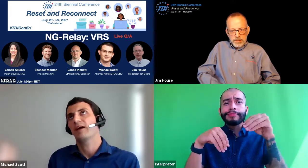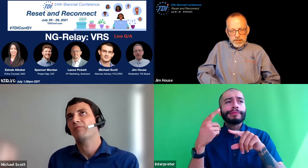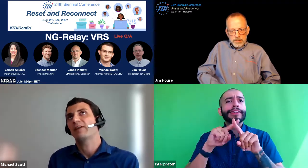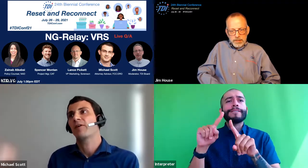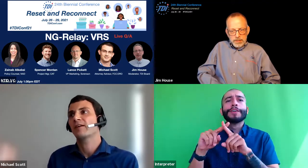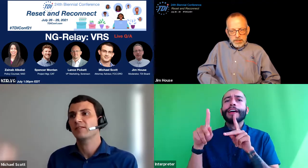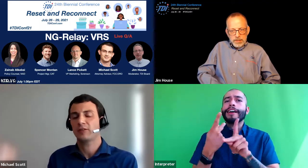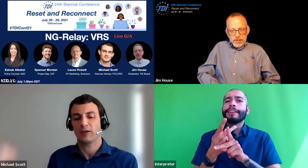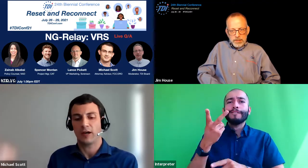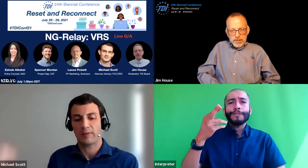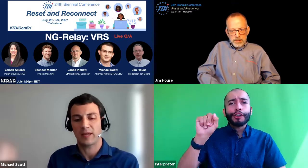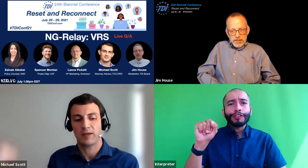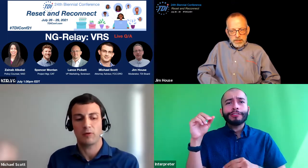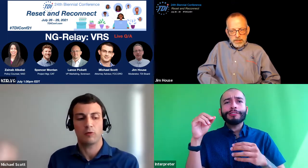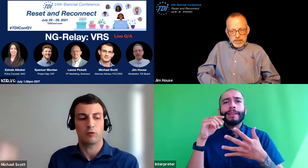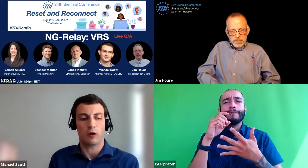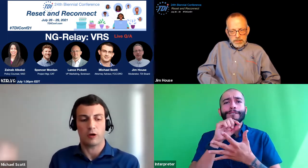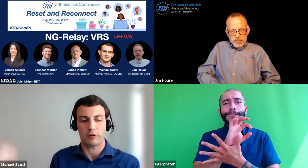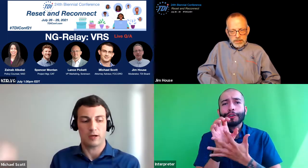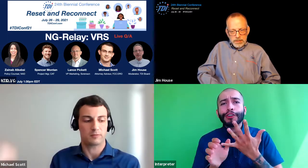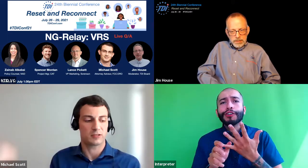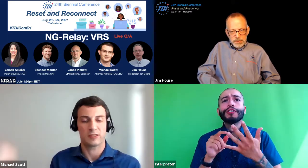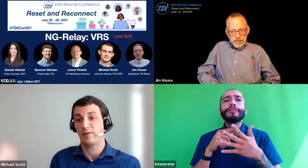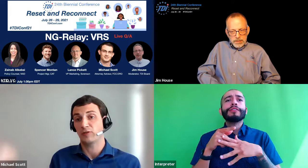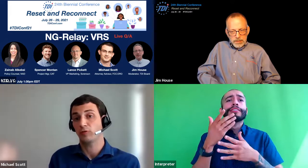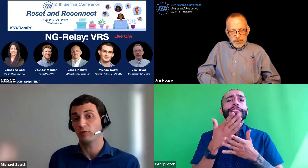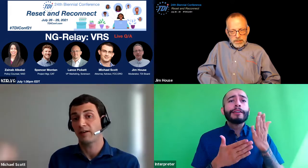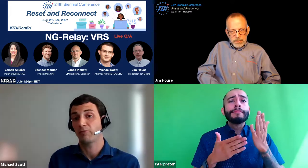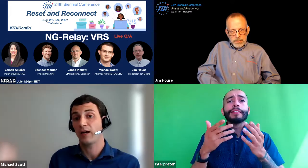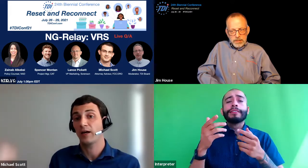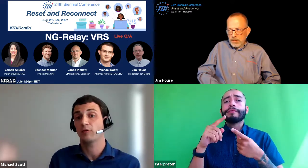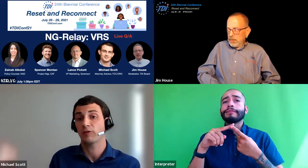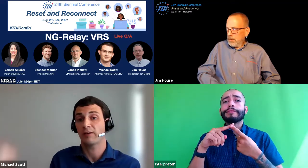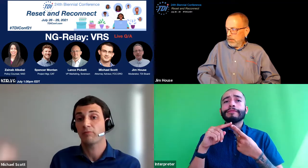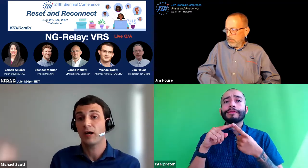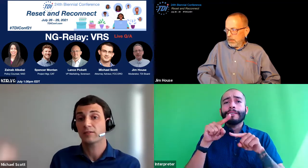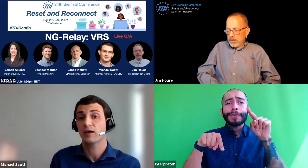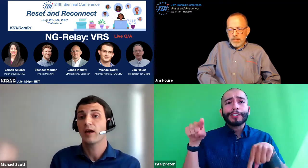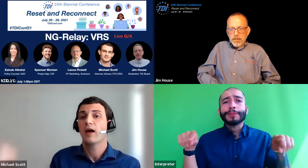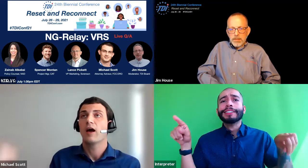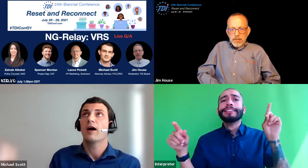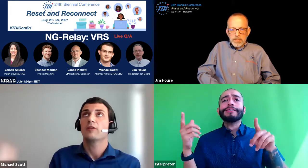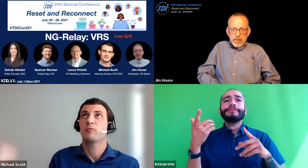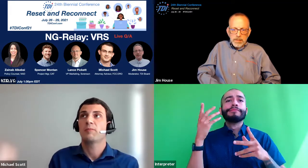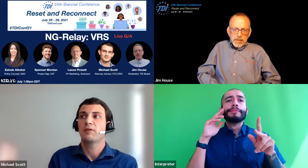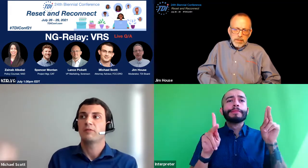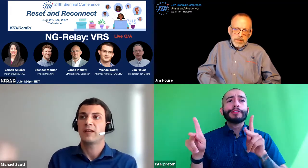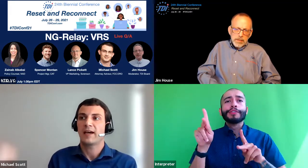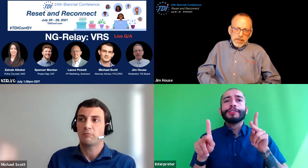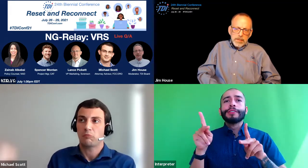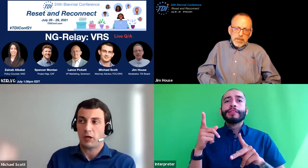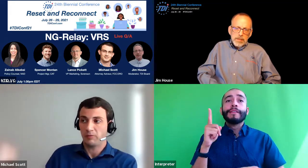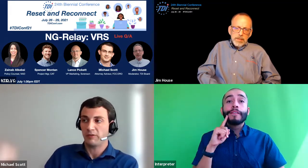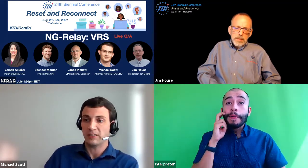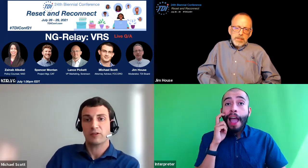or like variances to accommodate people who are such as individuals who are deaf blind or deaf plus? Should we be looking